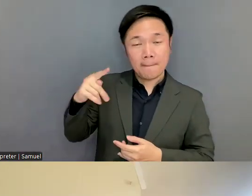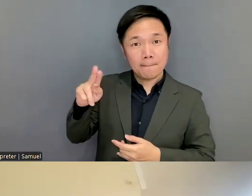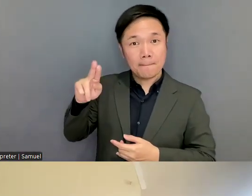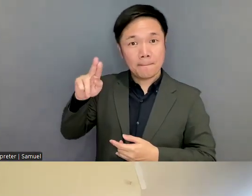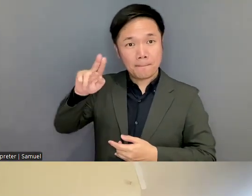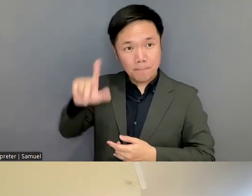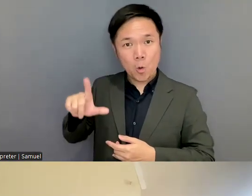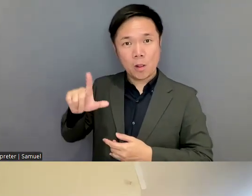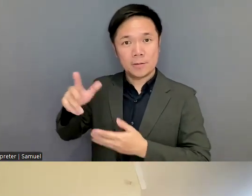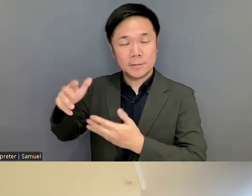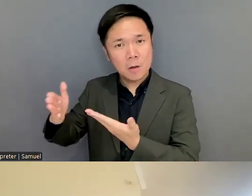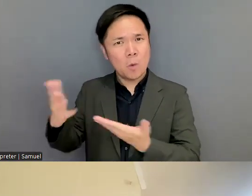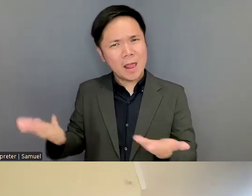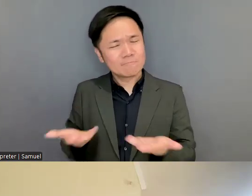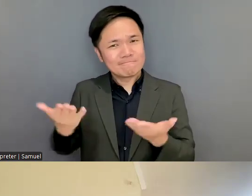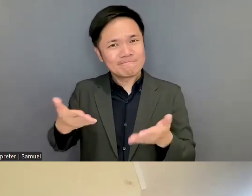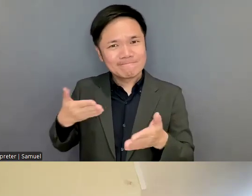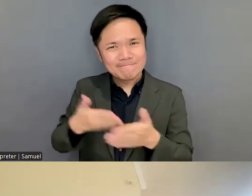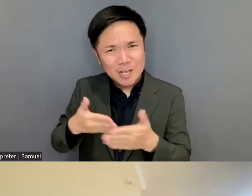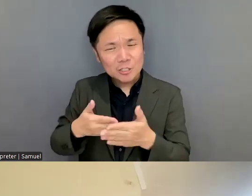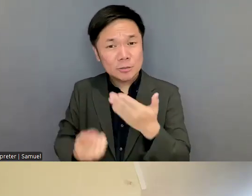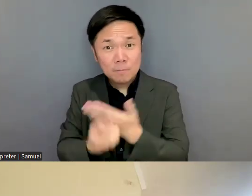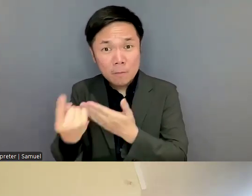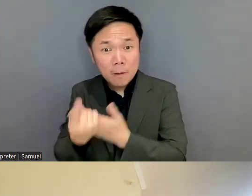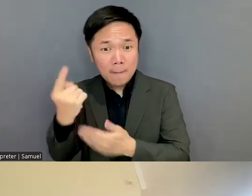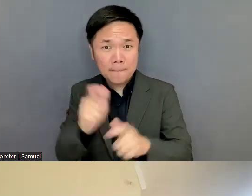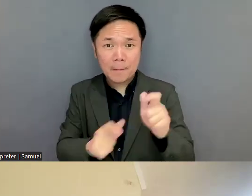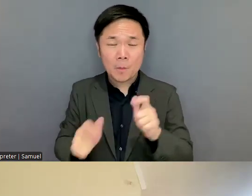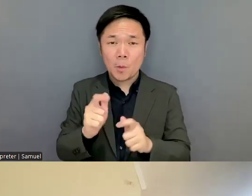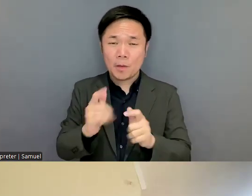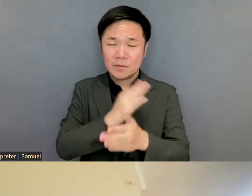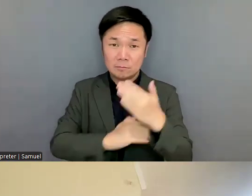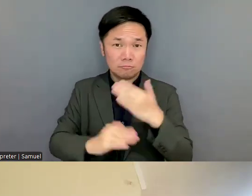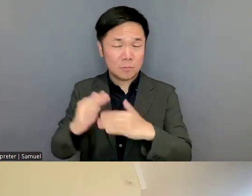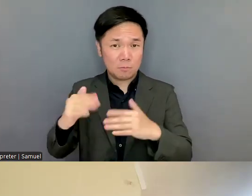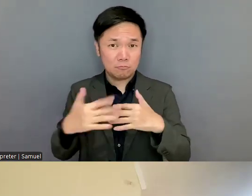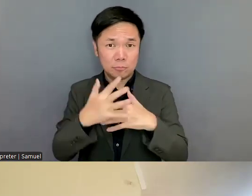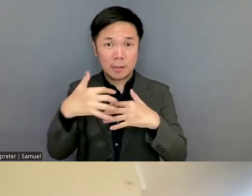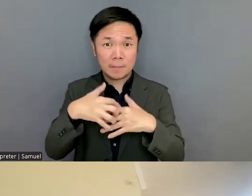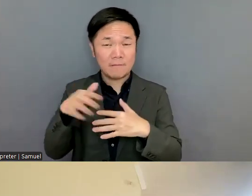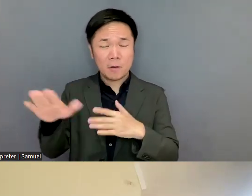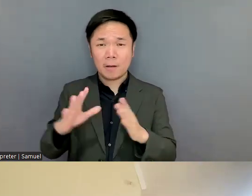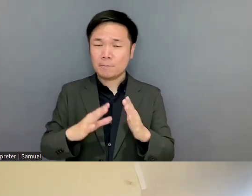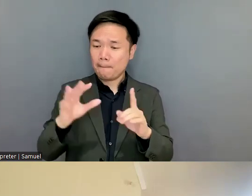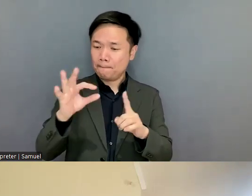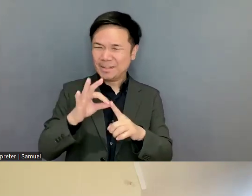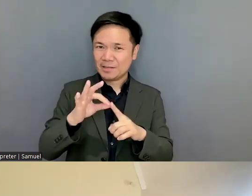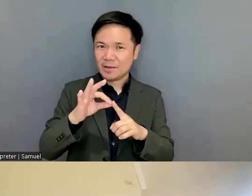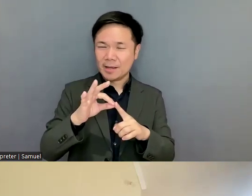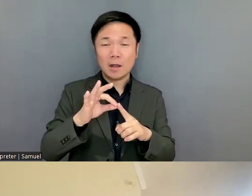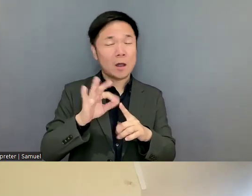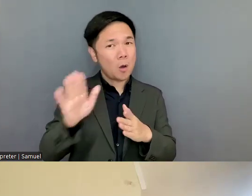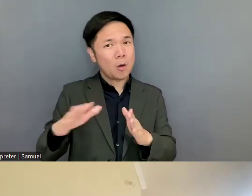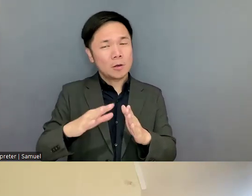yours to talk about challenges and opportunities for indigenous persons with disabilities in the Pacific or in previous engagement in